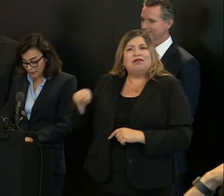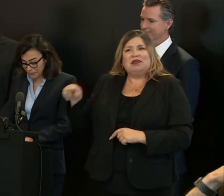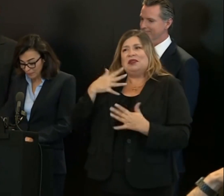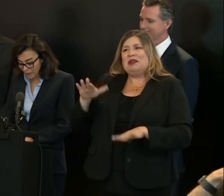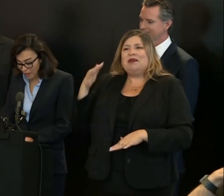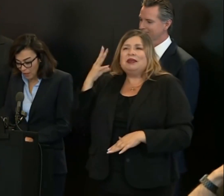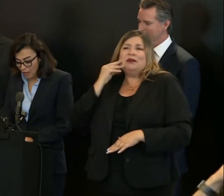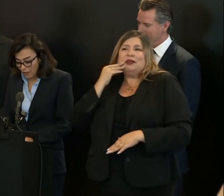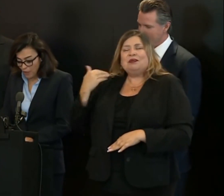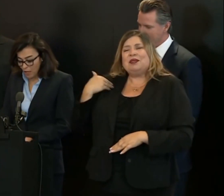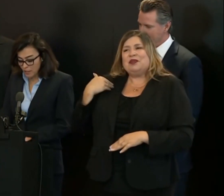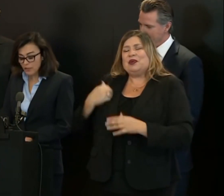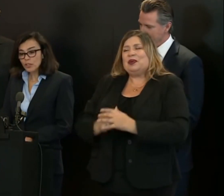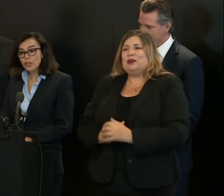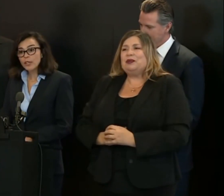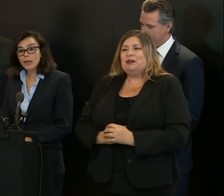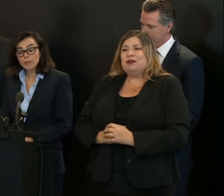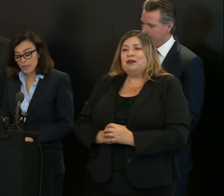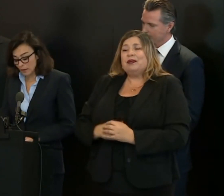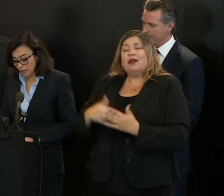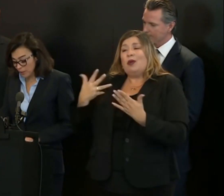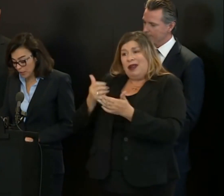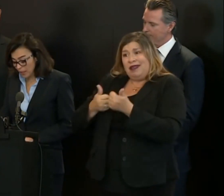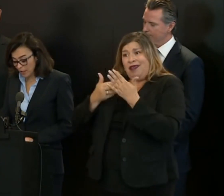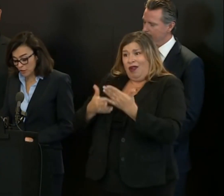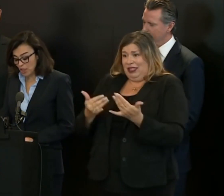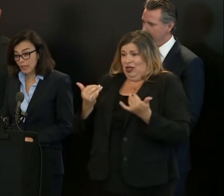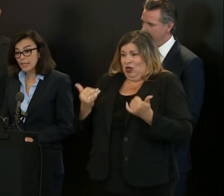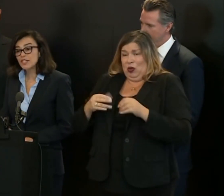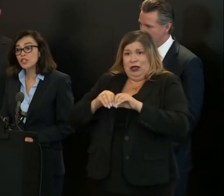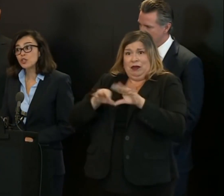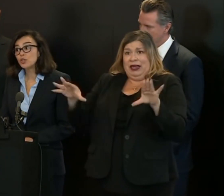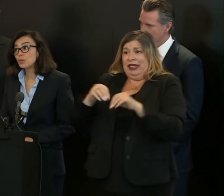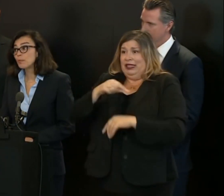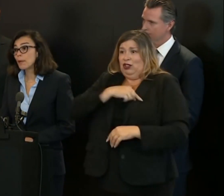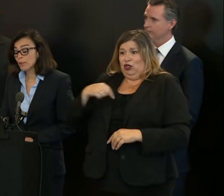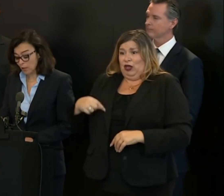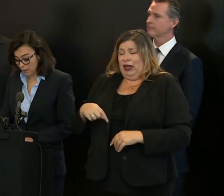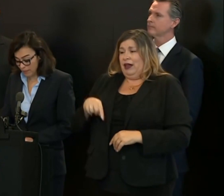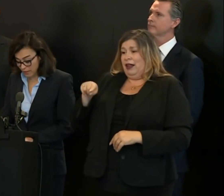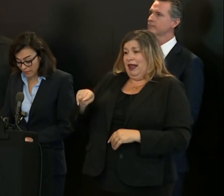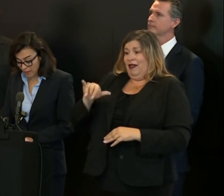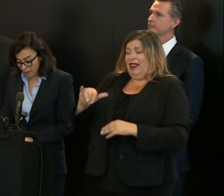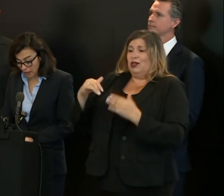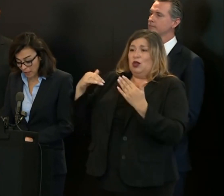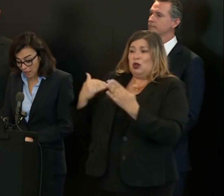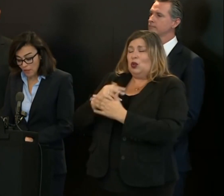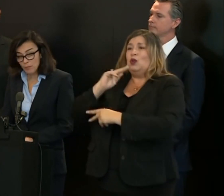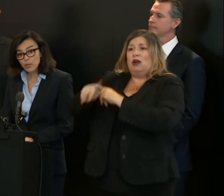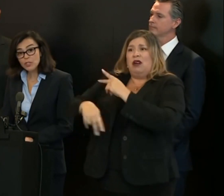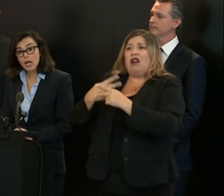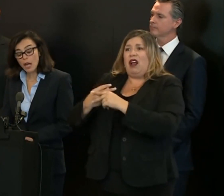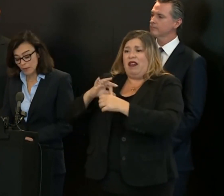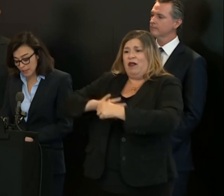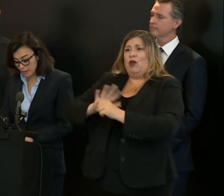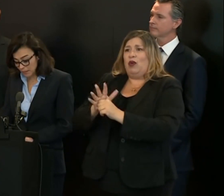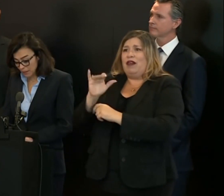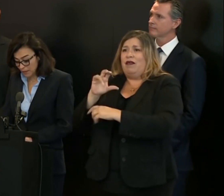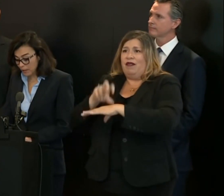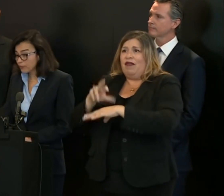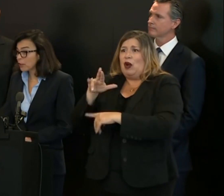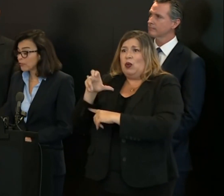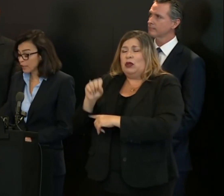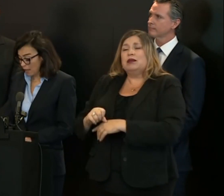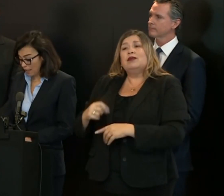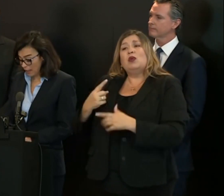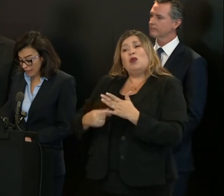with. The cause of the current outbreak that originated in China is a new member of this family. The most common